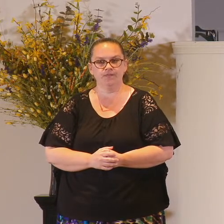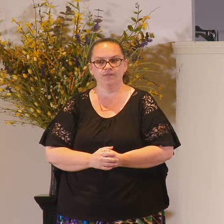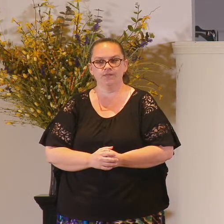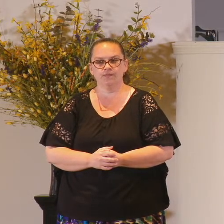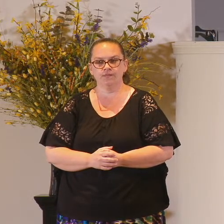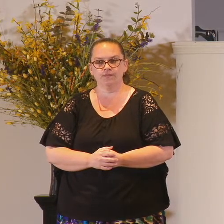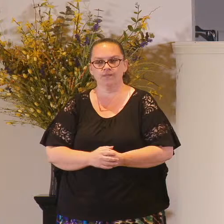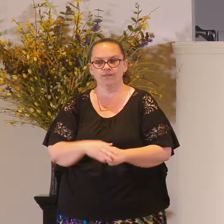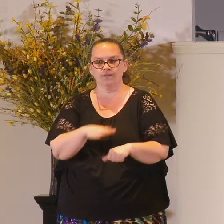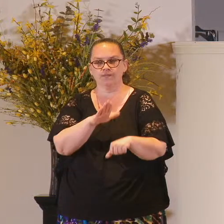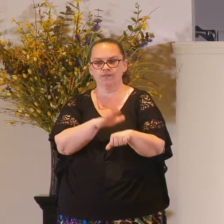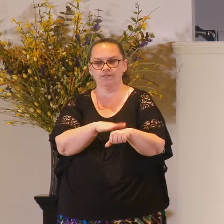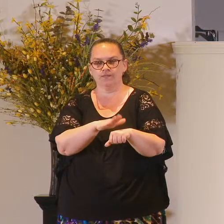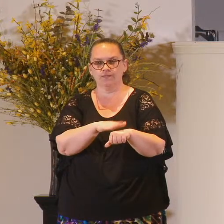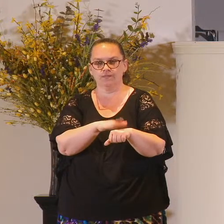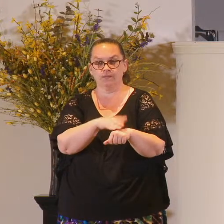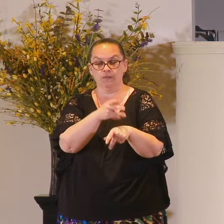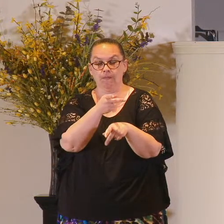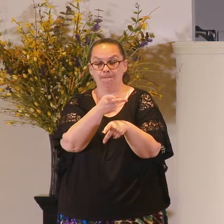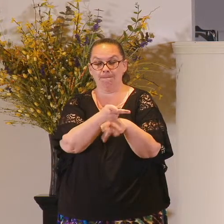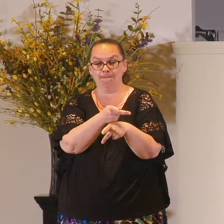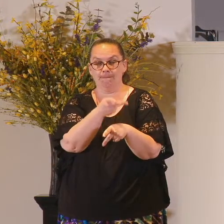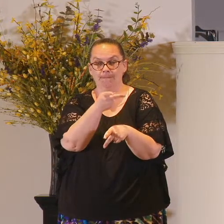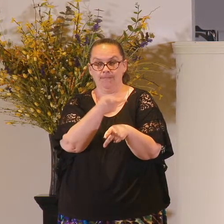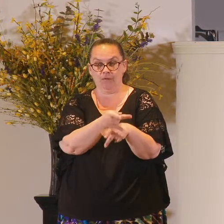Watch out.